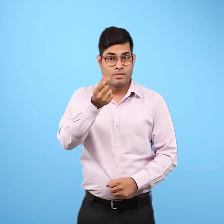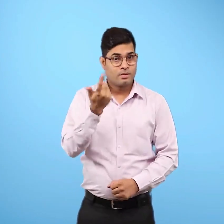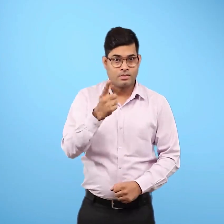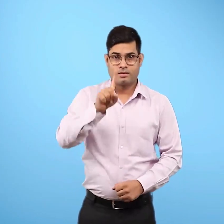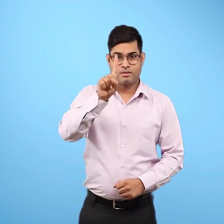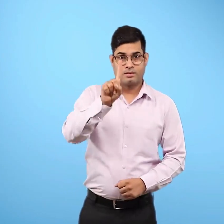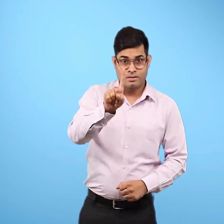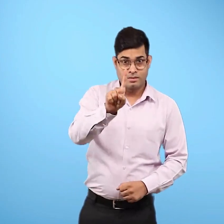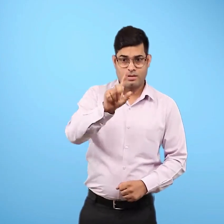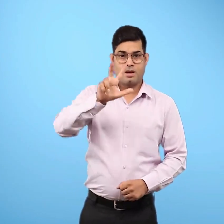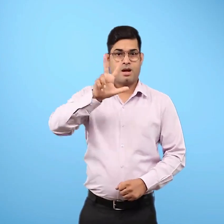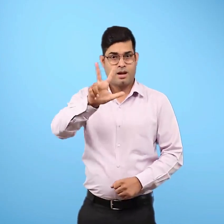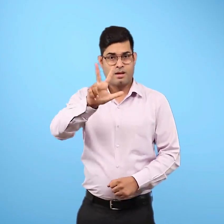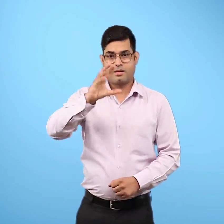Rs 1800